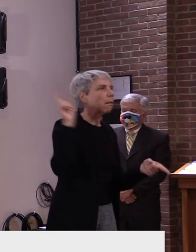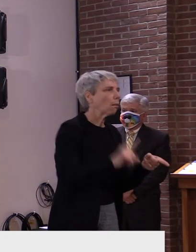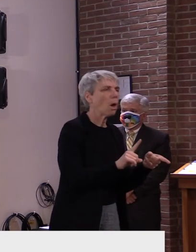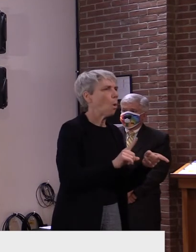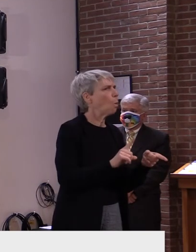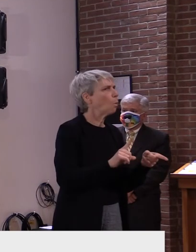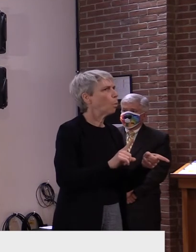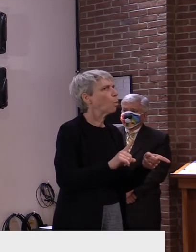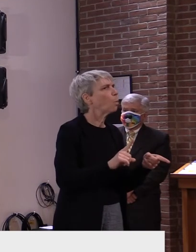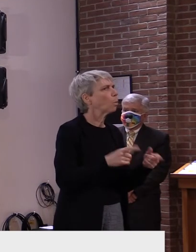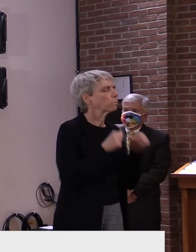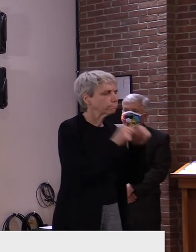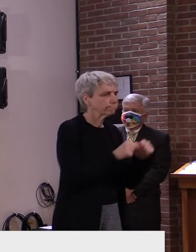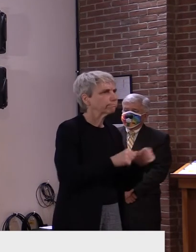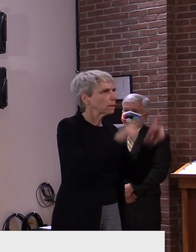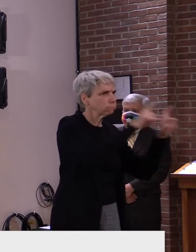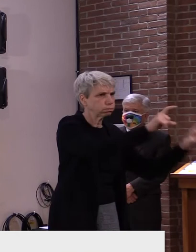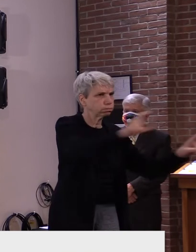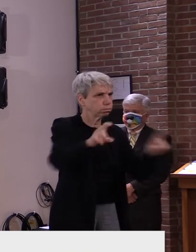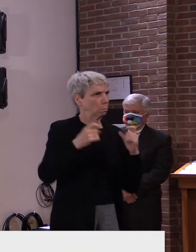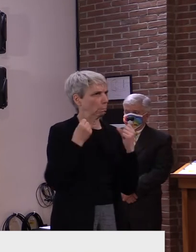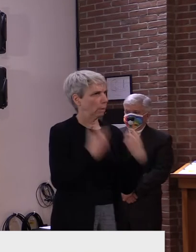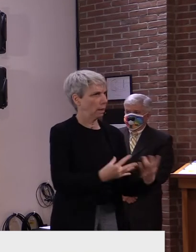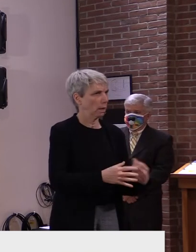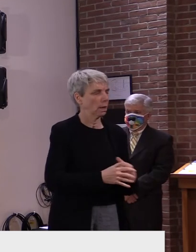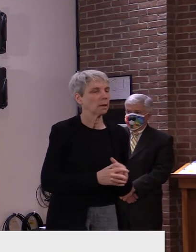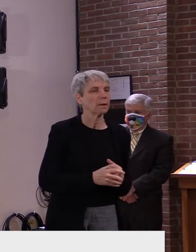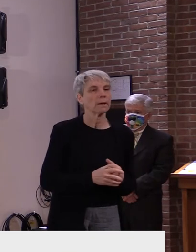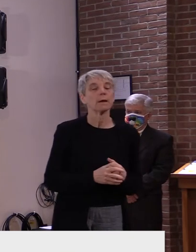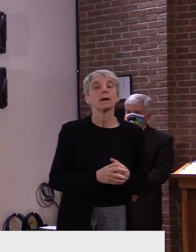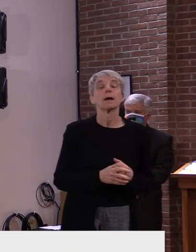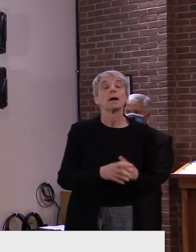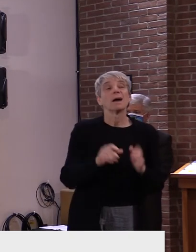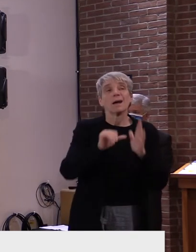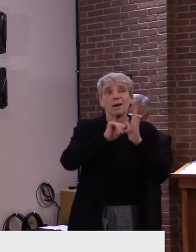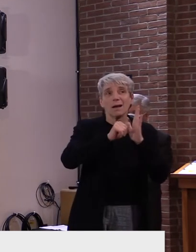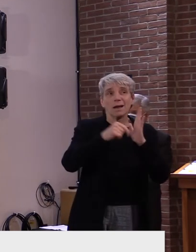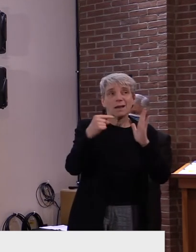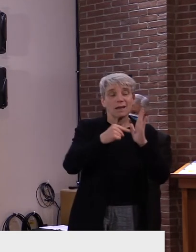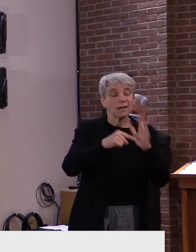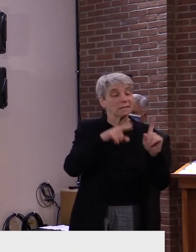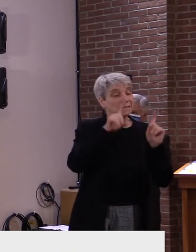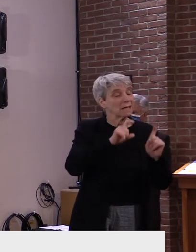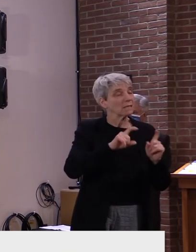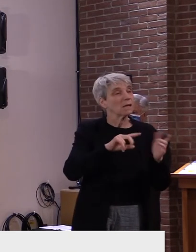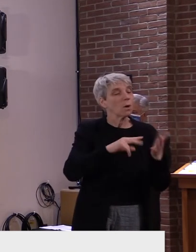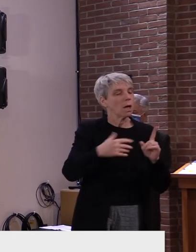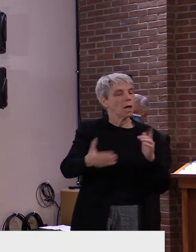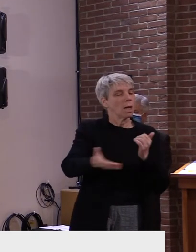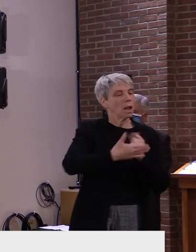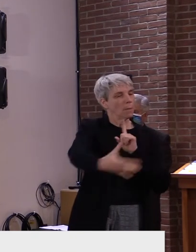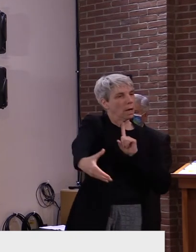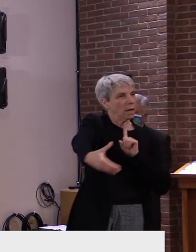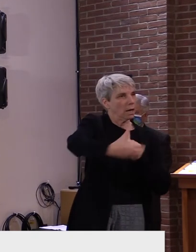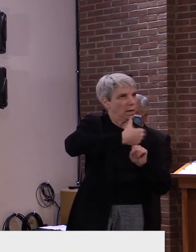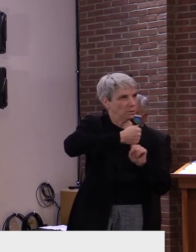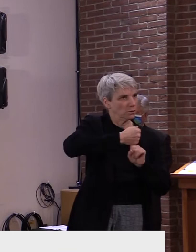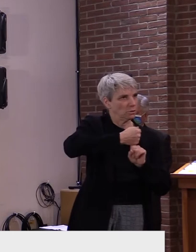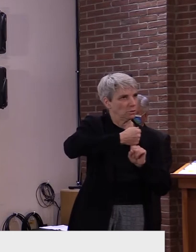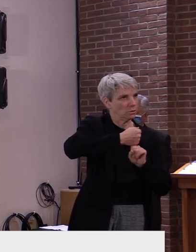i also want to re-emphasize testing is detection but it is not